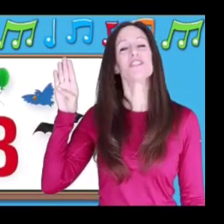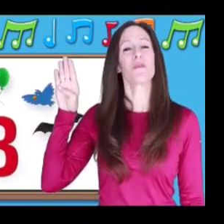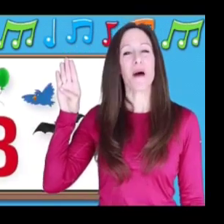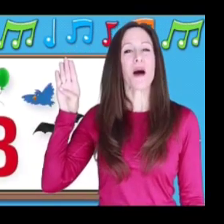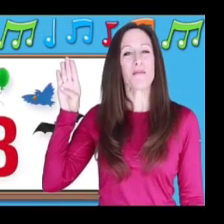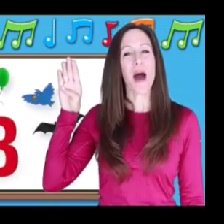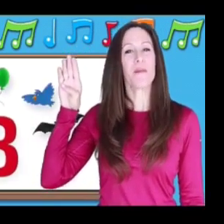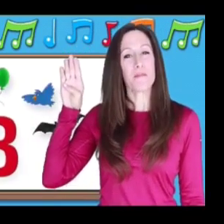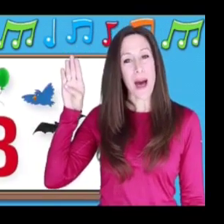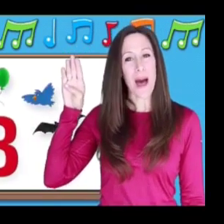for